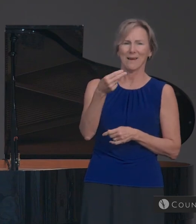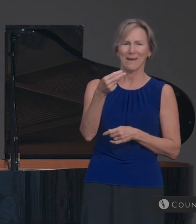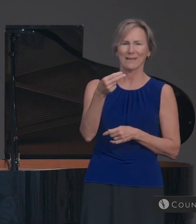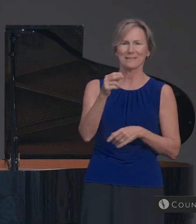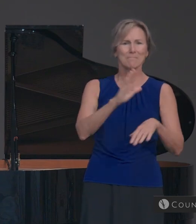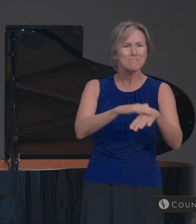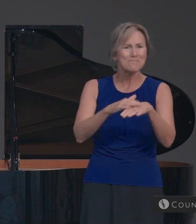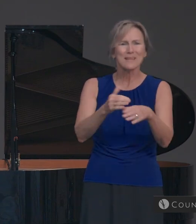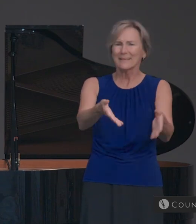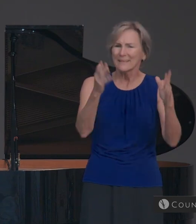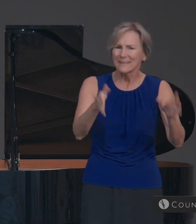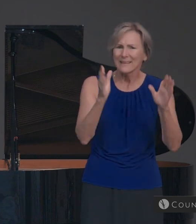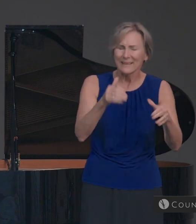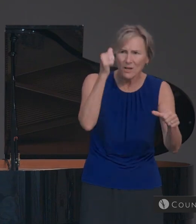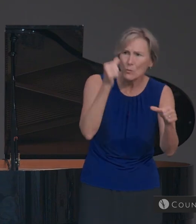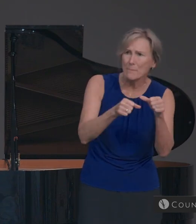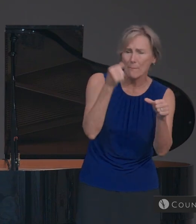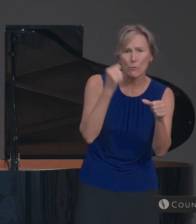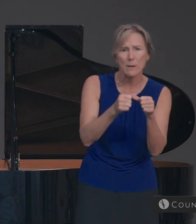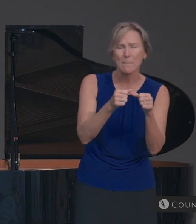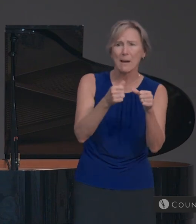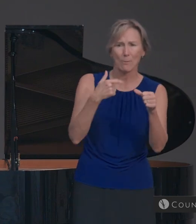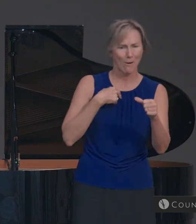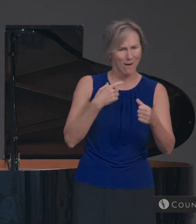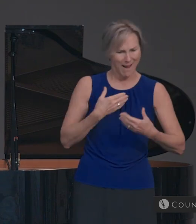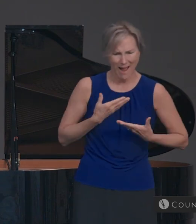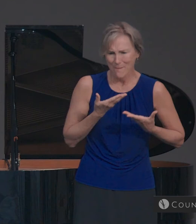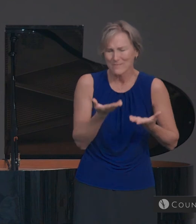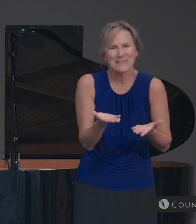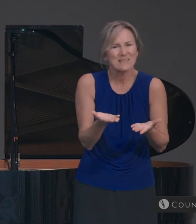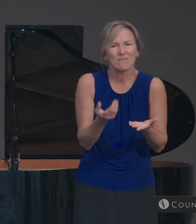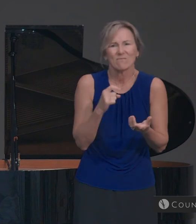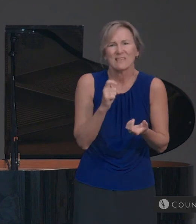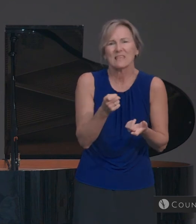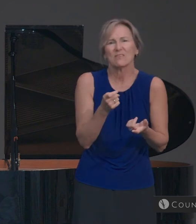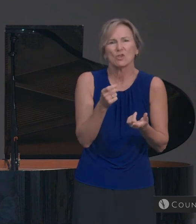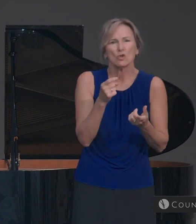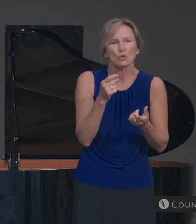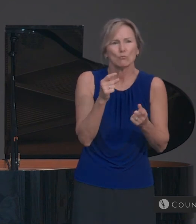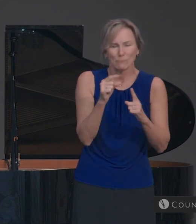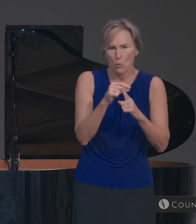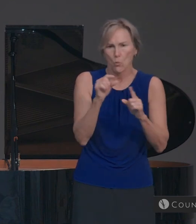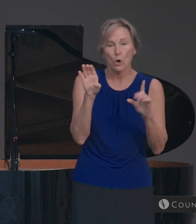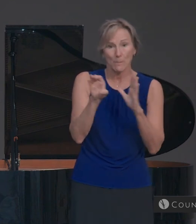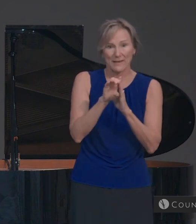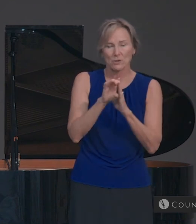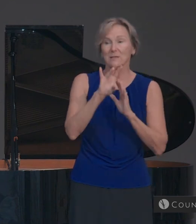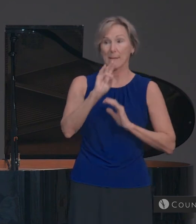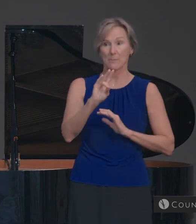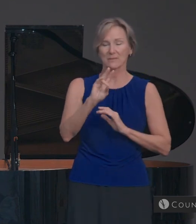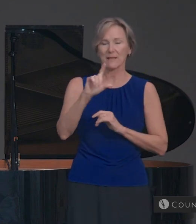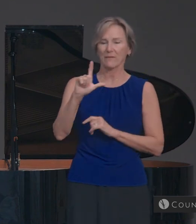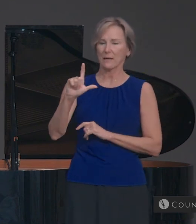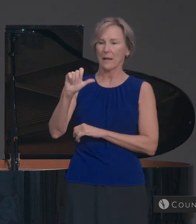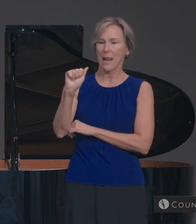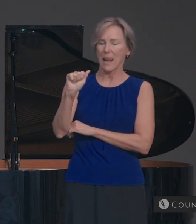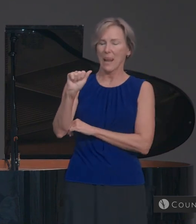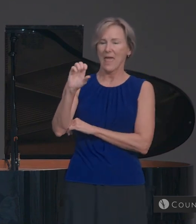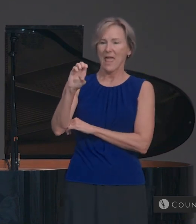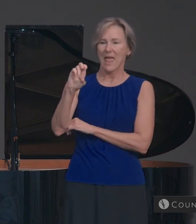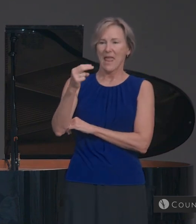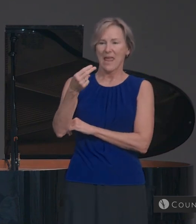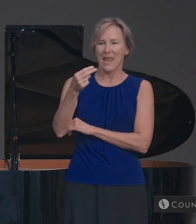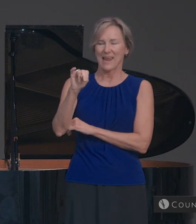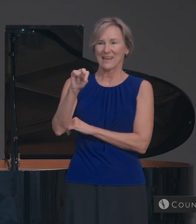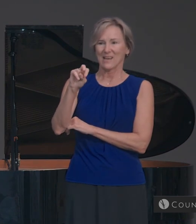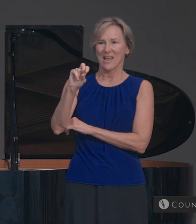these things and giving them these word pictures to help them remember what he's saying. Number 6, Lachish. Lachish.